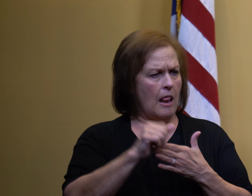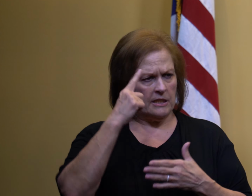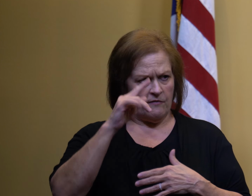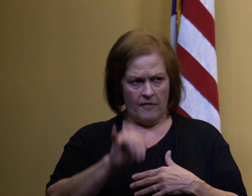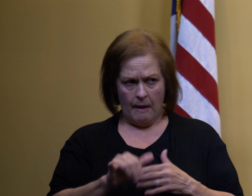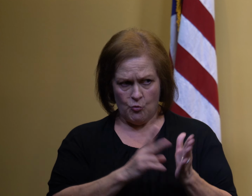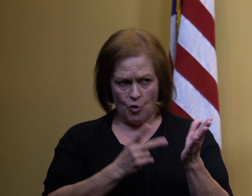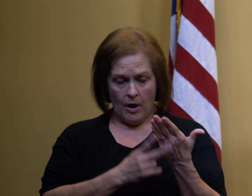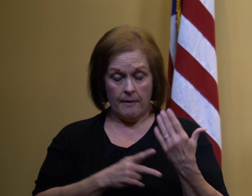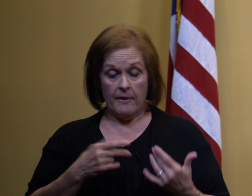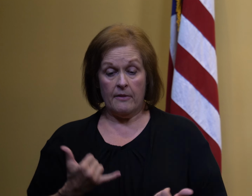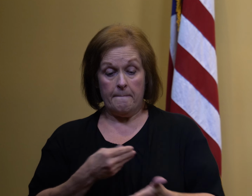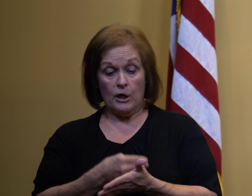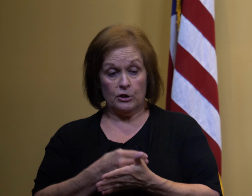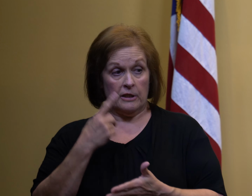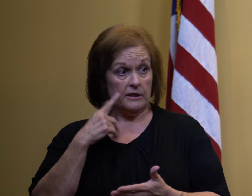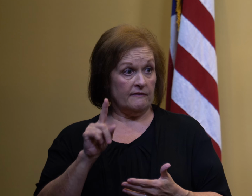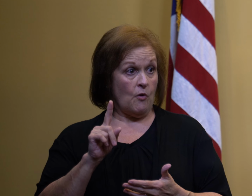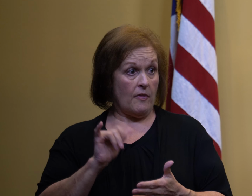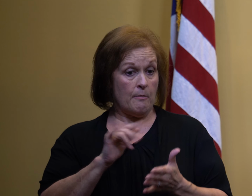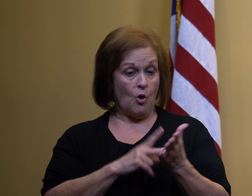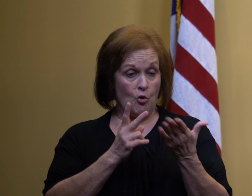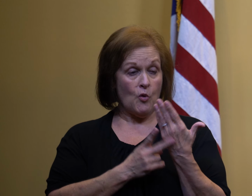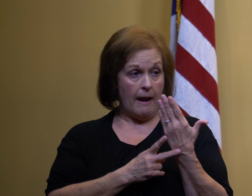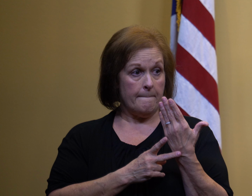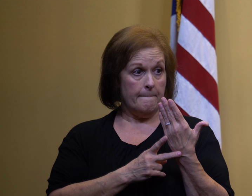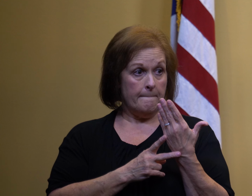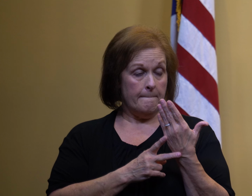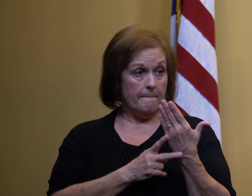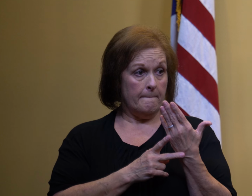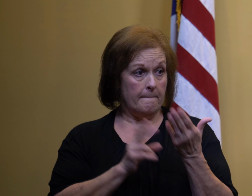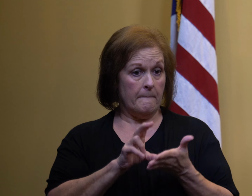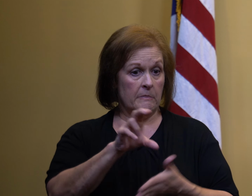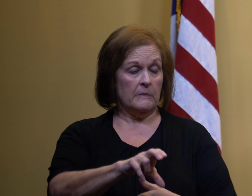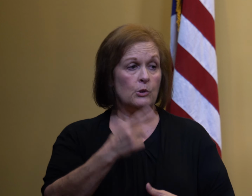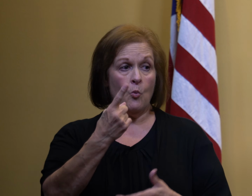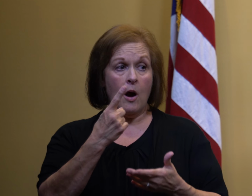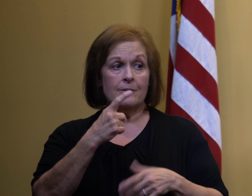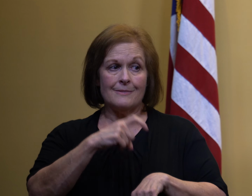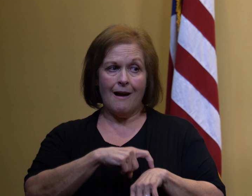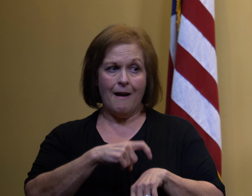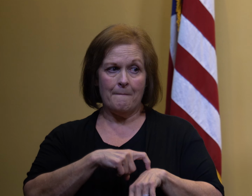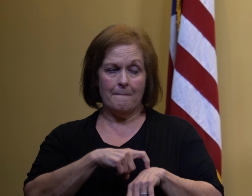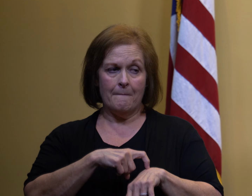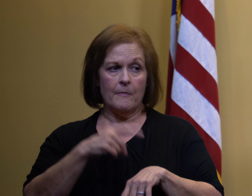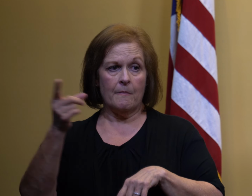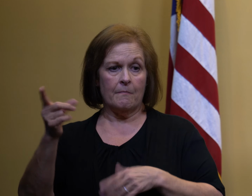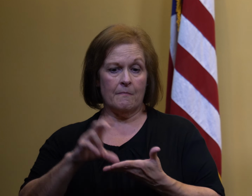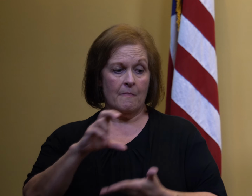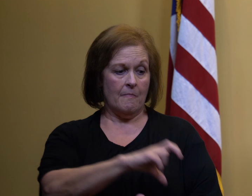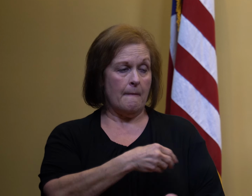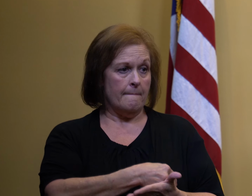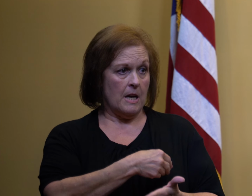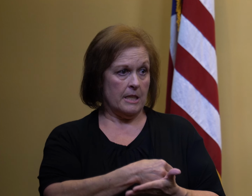Can I just ask about the $10 million? Was that $10 million from ARPA just for this program over 3 years? So our budget for this program is out of the ARPA dollars, and it's one-time money that we're allowing to kind of live with